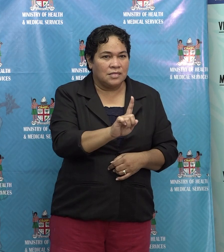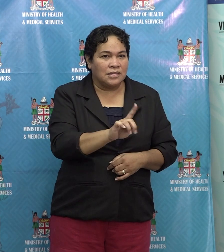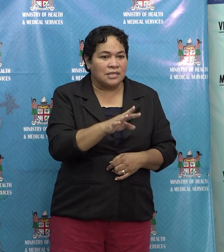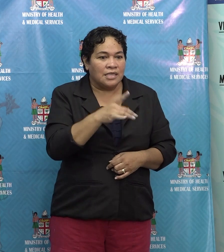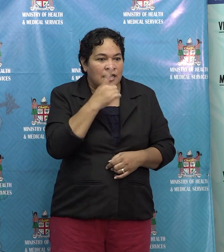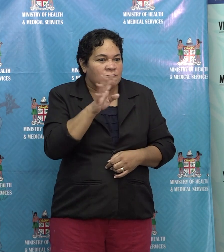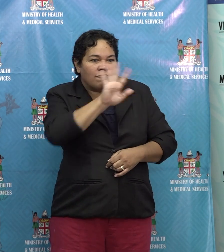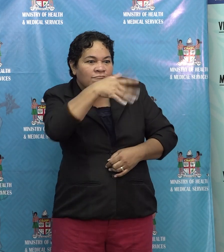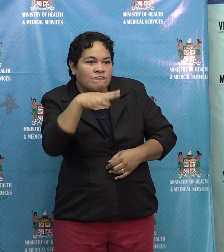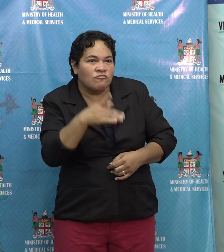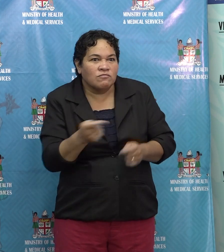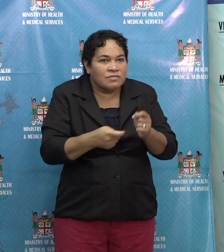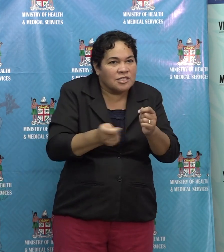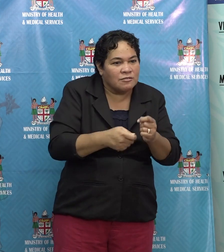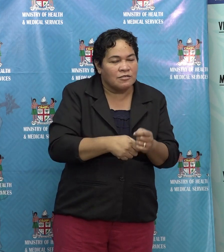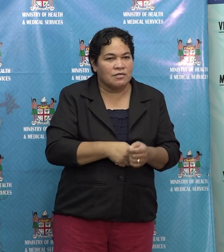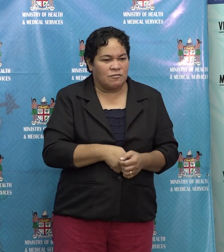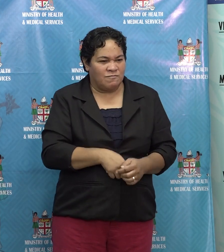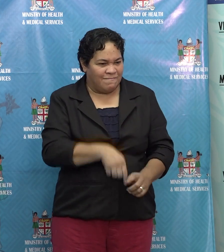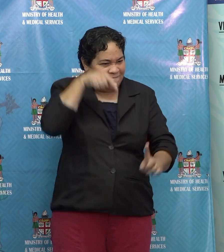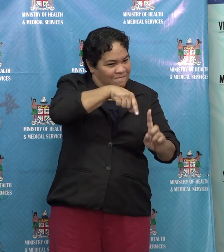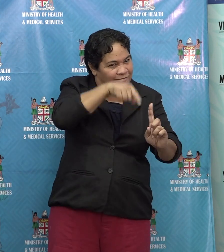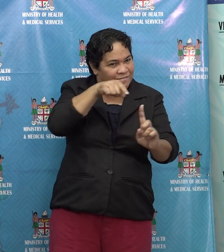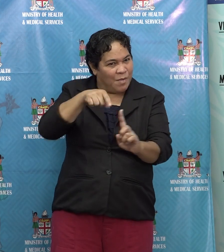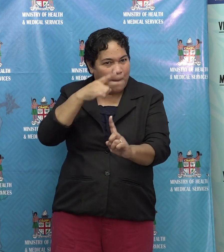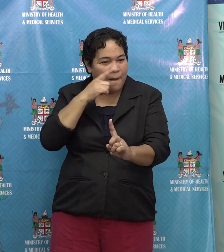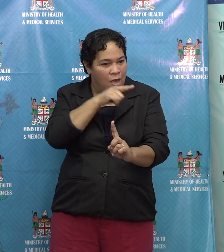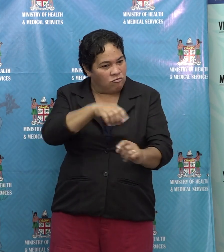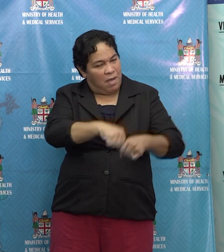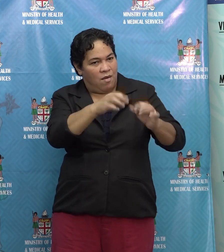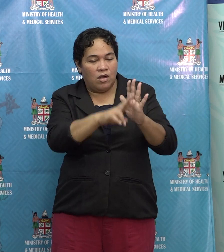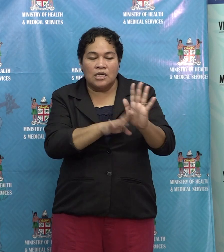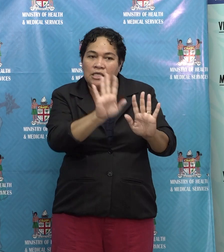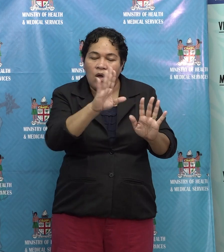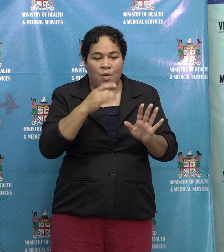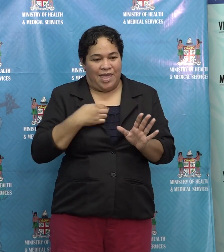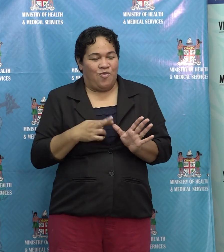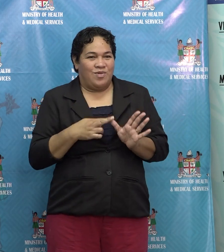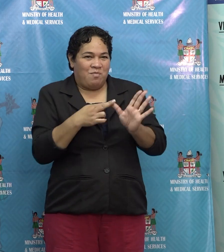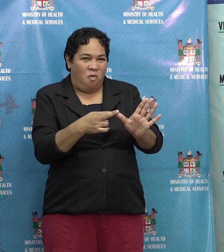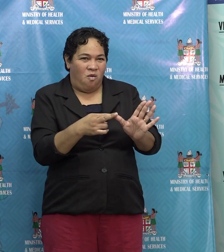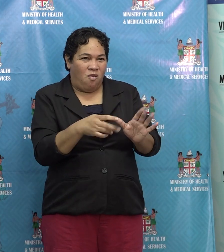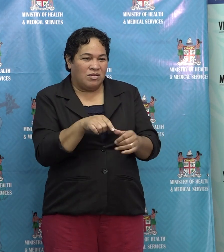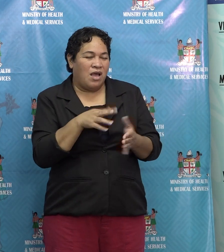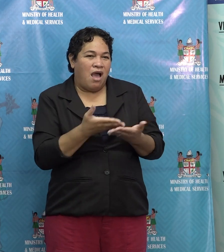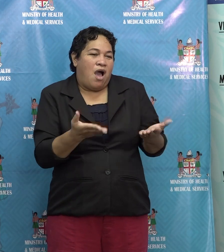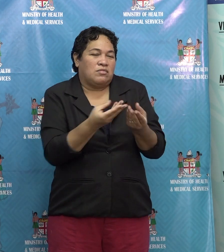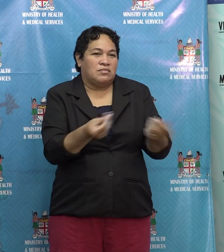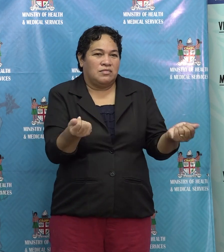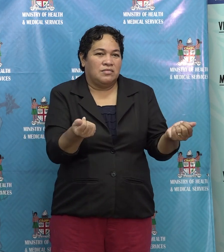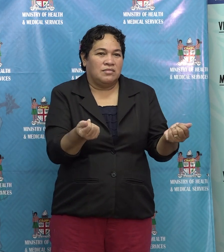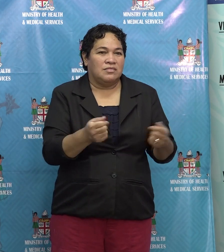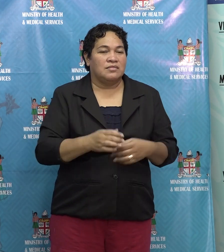castigate every misstep or to come down hard on every misstep. We just have to respond to the situation. And so that will